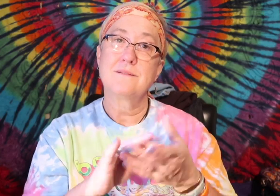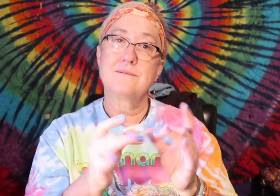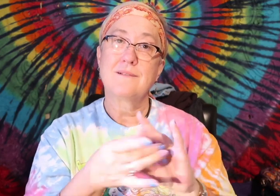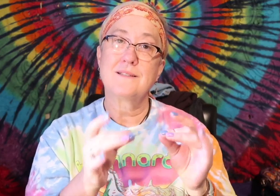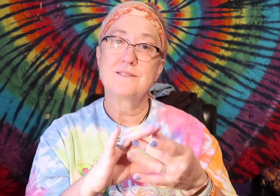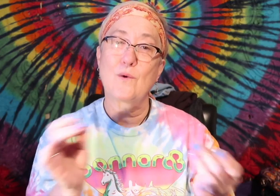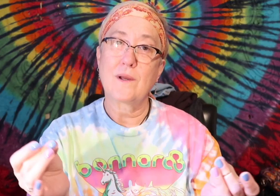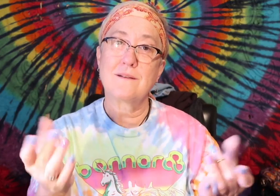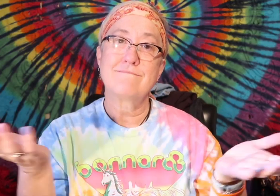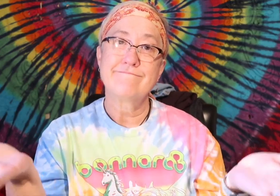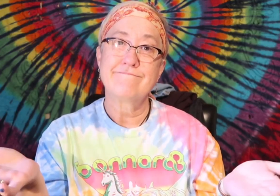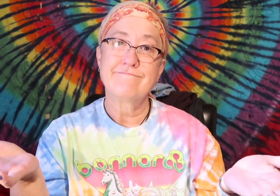So, that's my story.